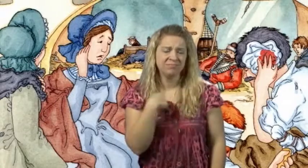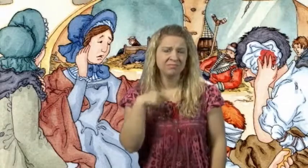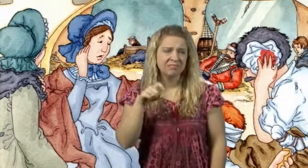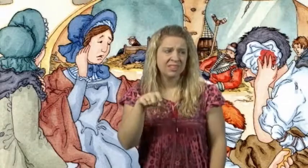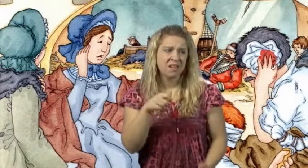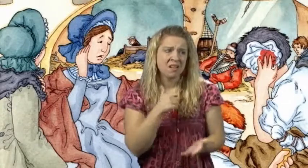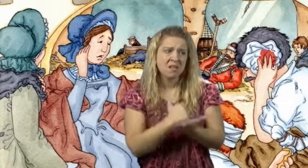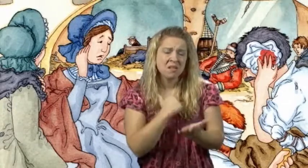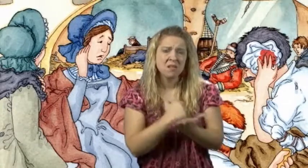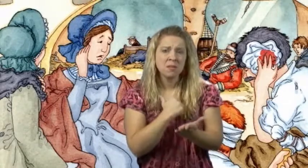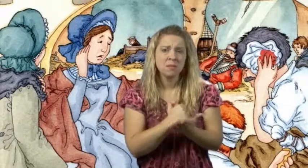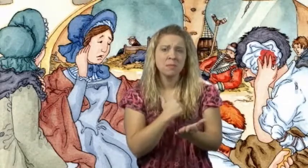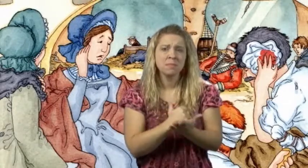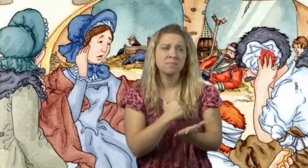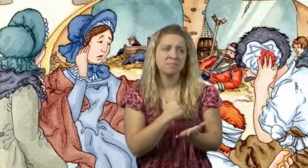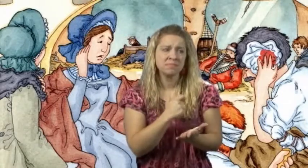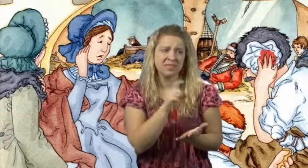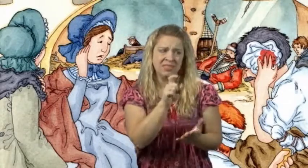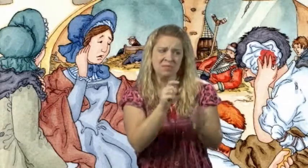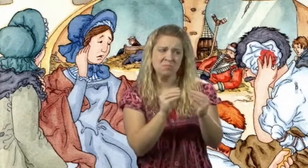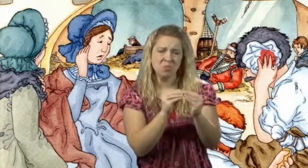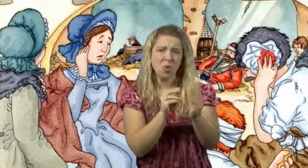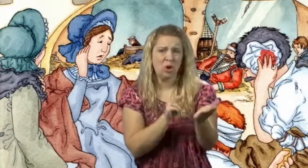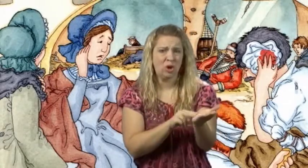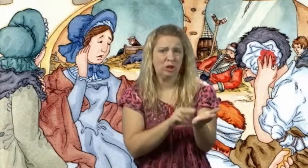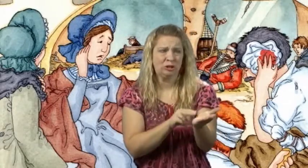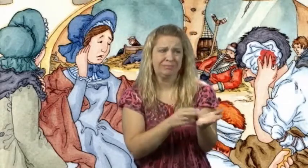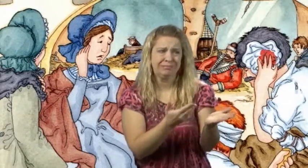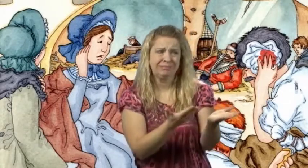of nurses and take them to Crimea.